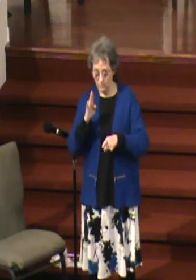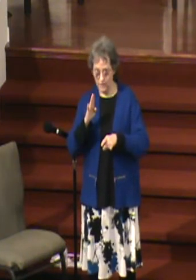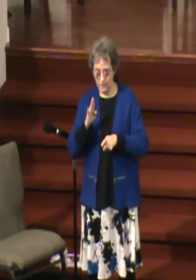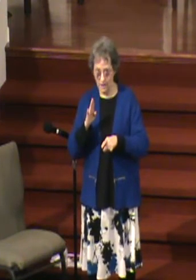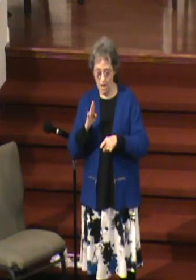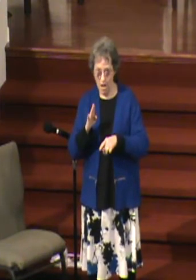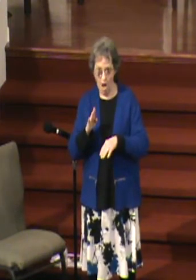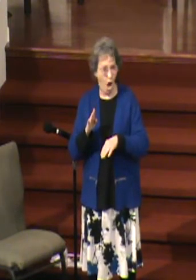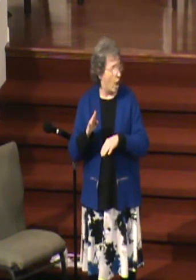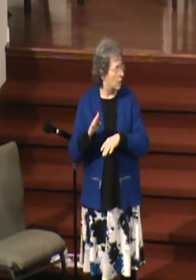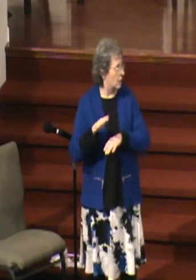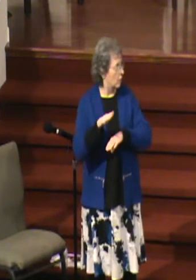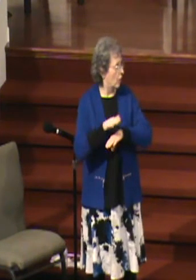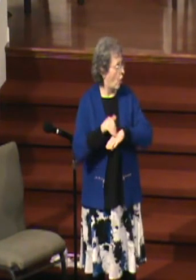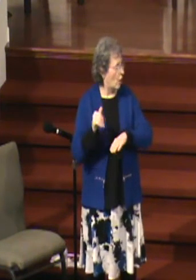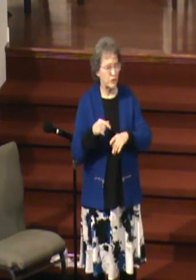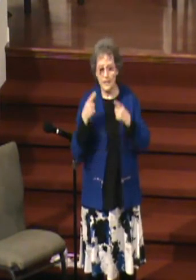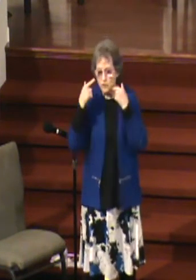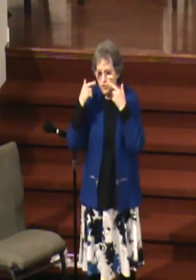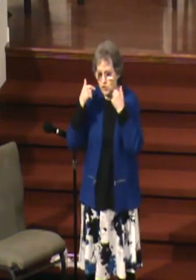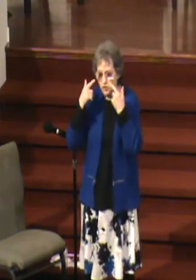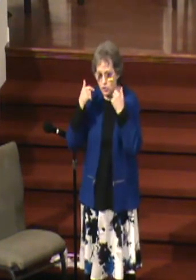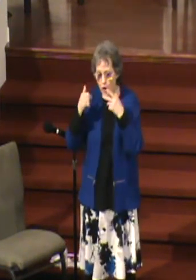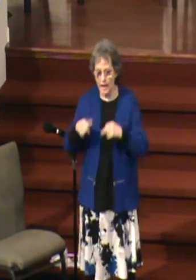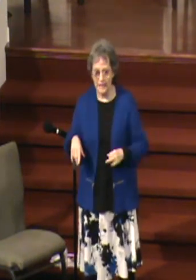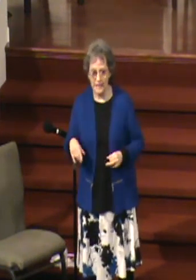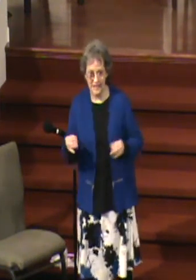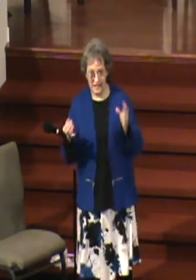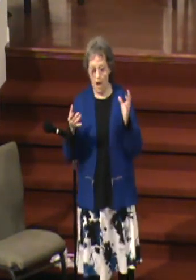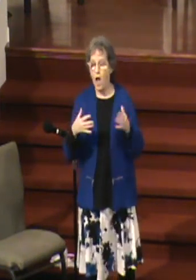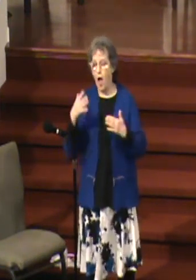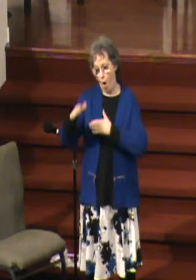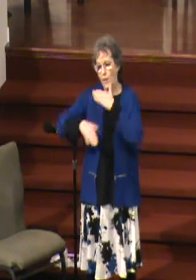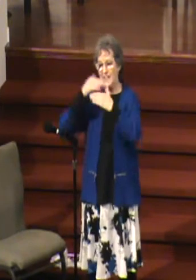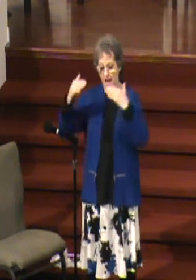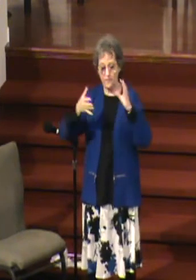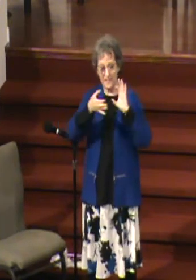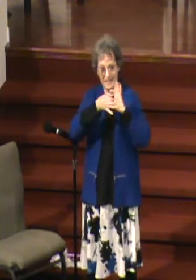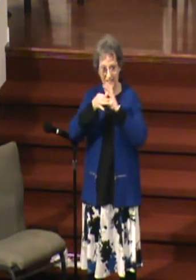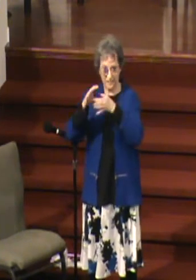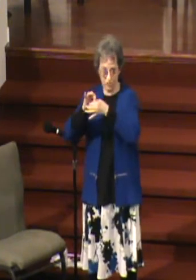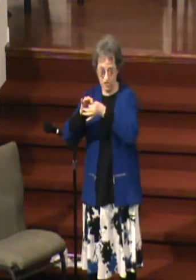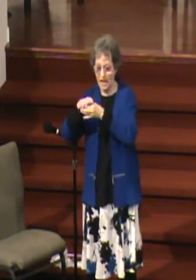one, the chain will be free. Like a sister Jasmine.